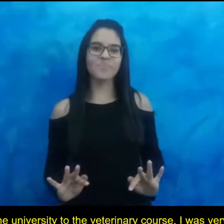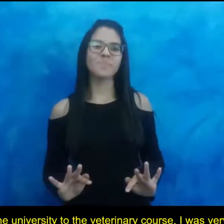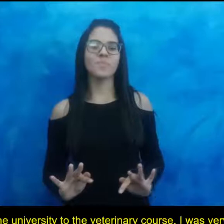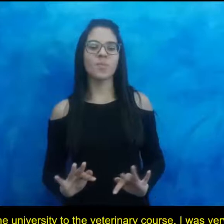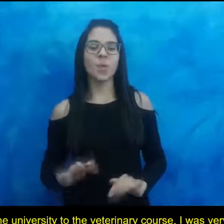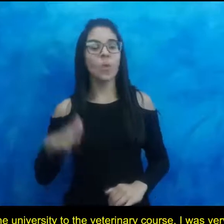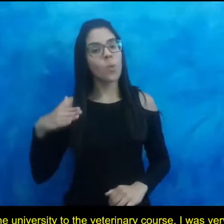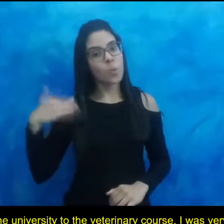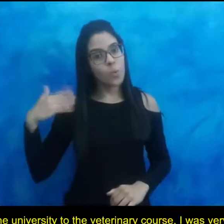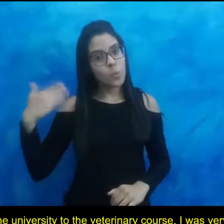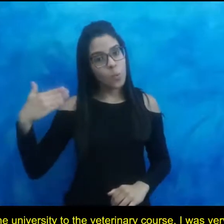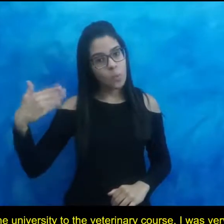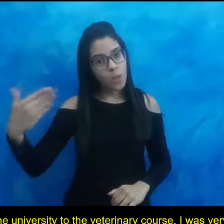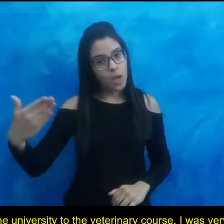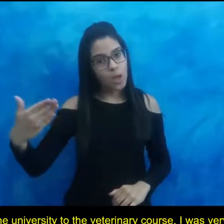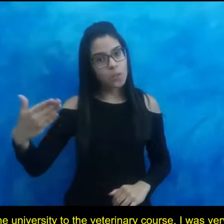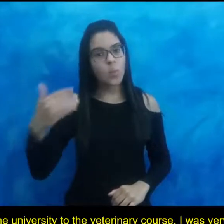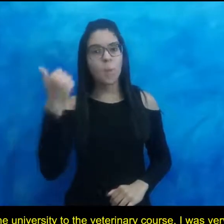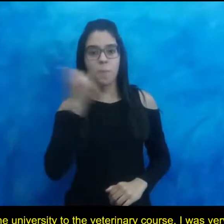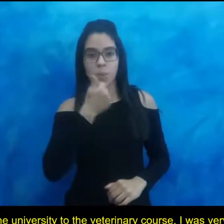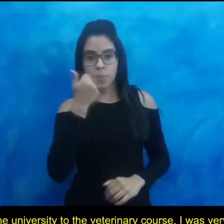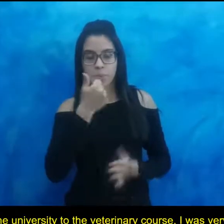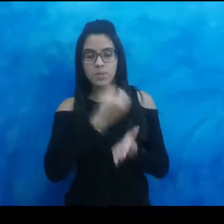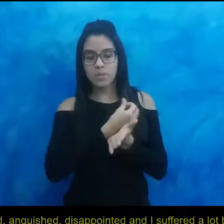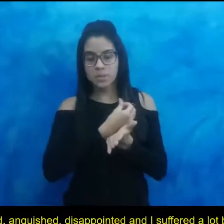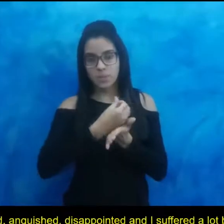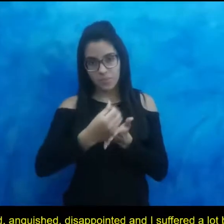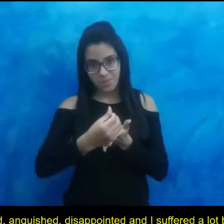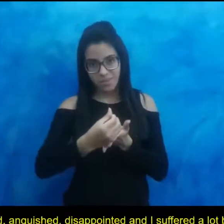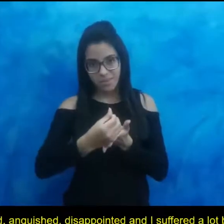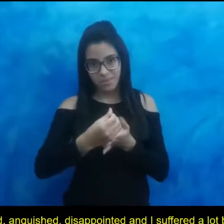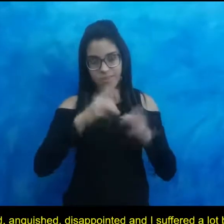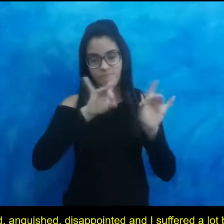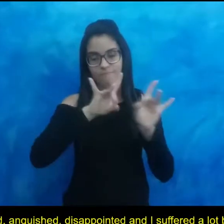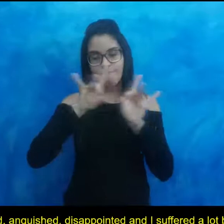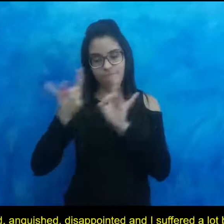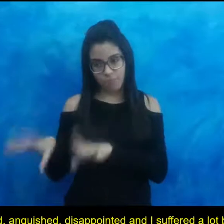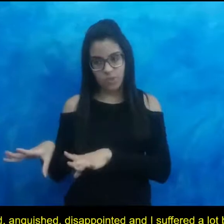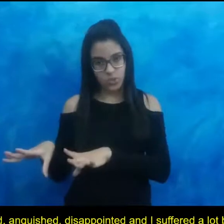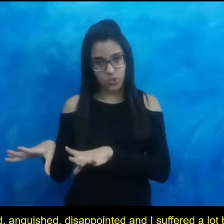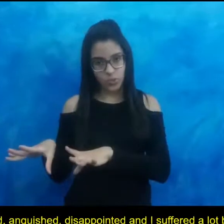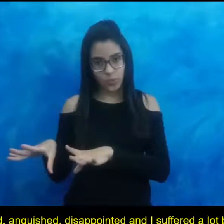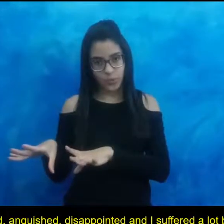I was very sad, anguished, disappointed, and I suffered a